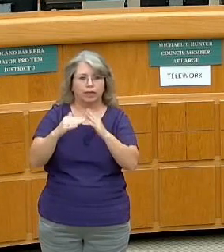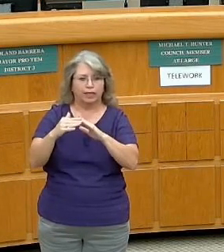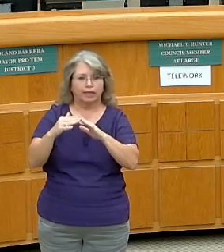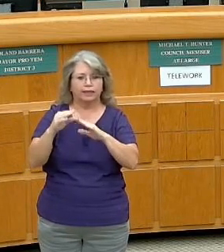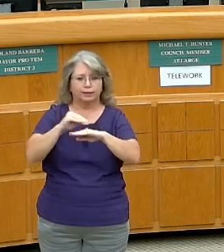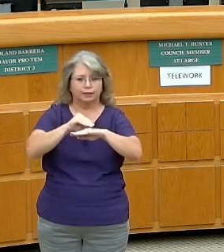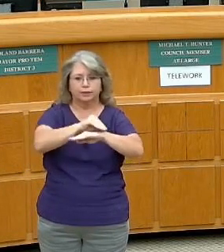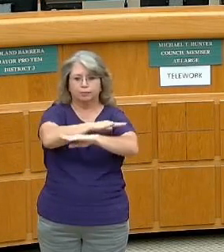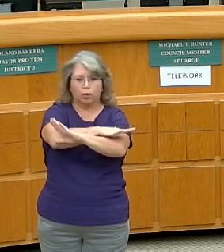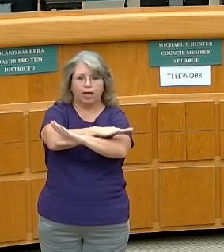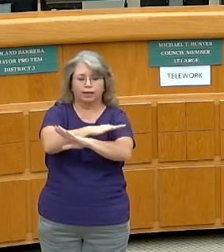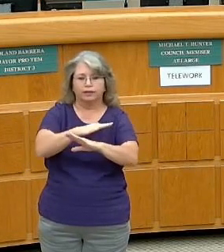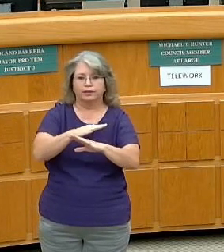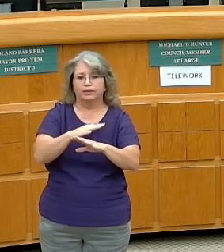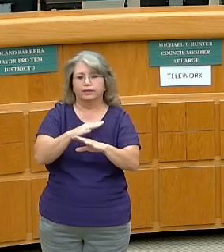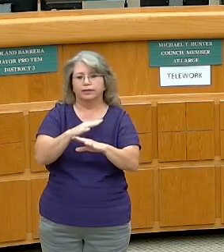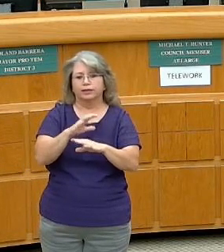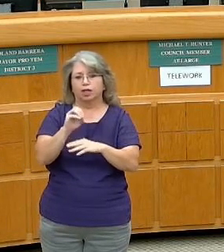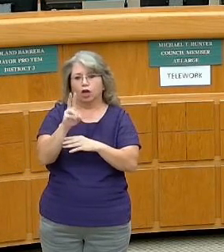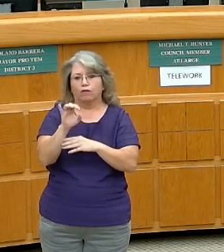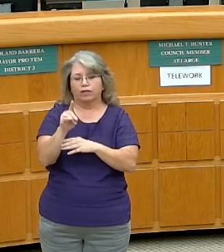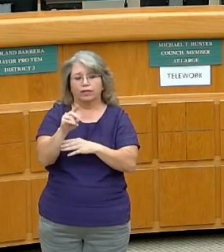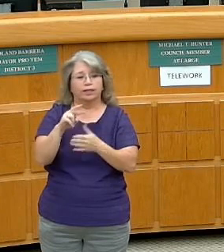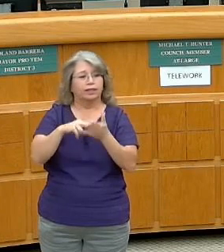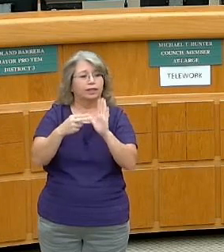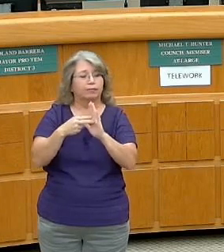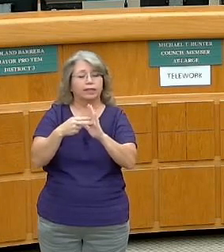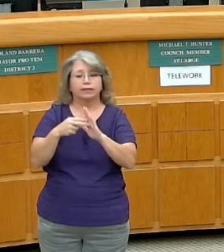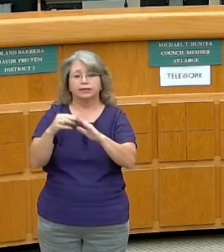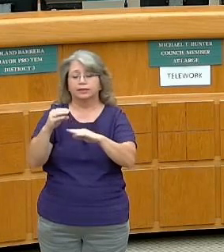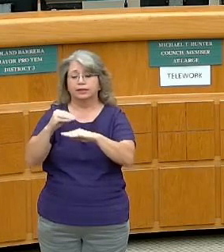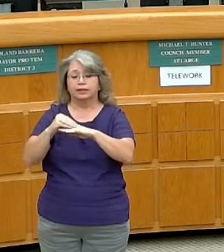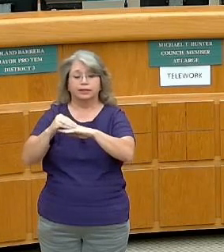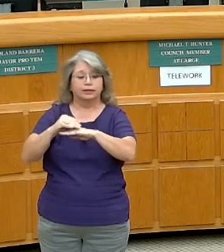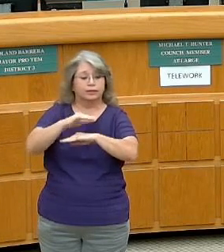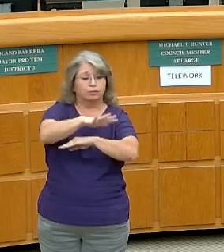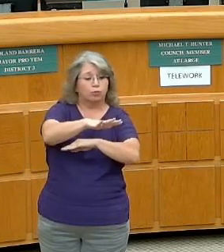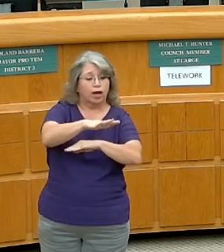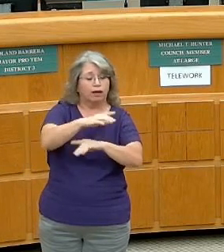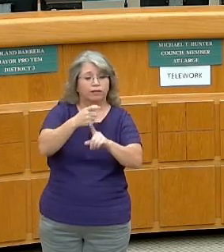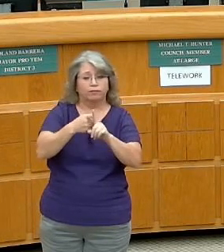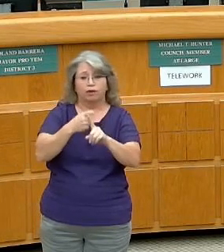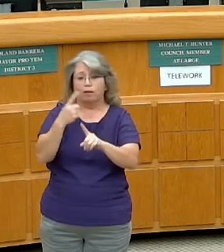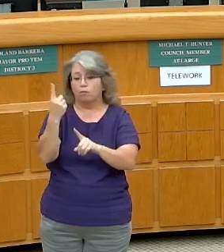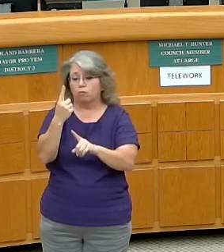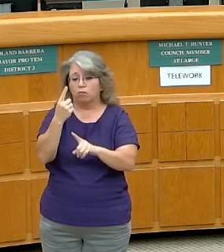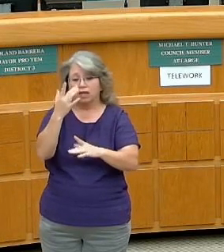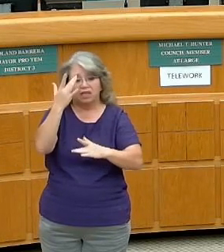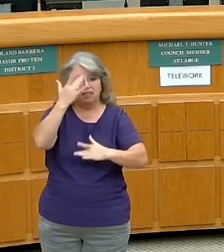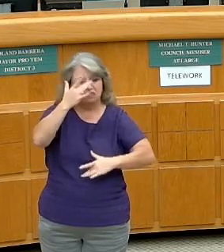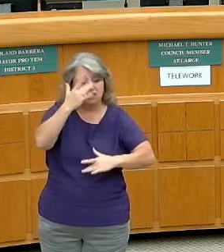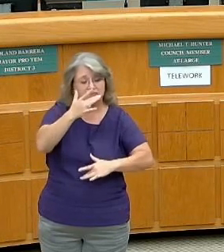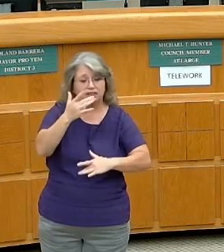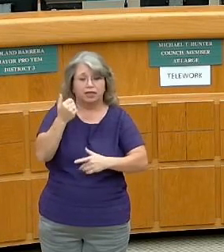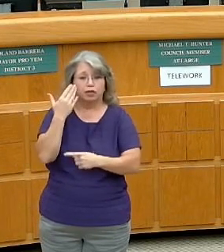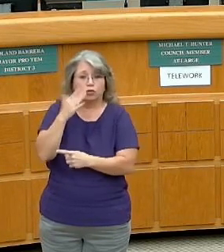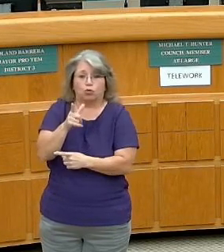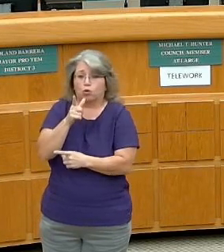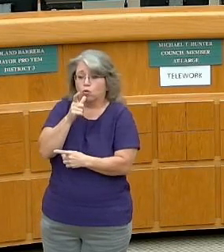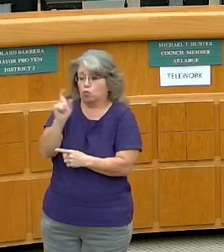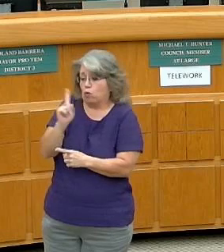the community spread means spread of an illness for which the source of infection is unknown.